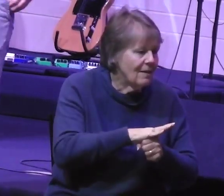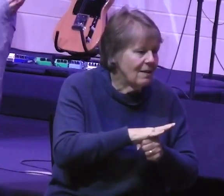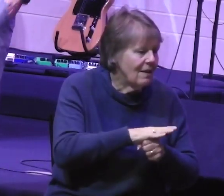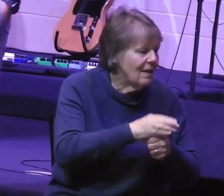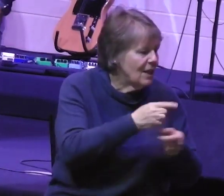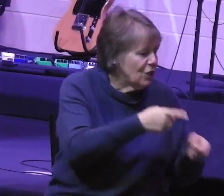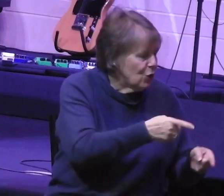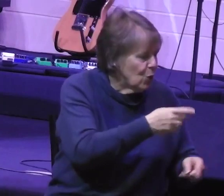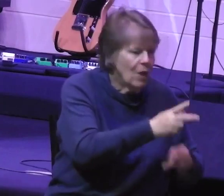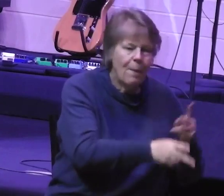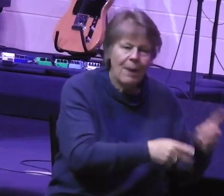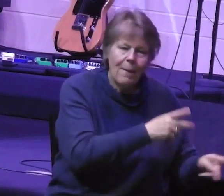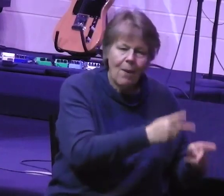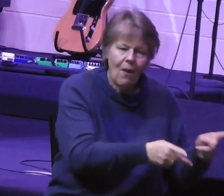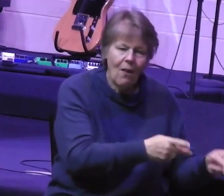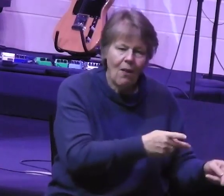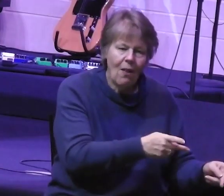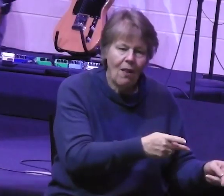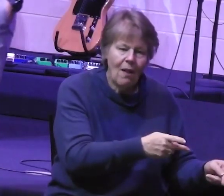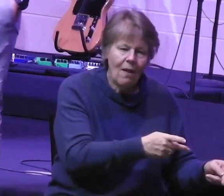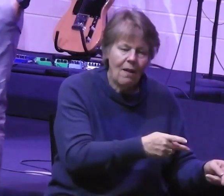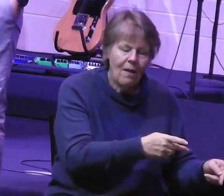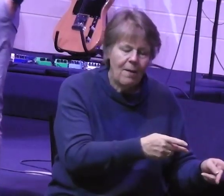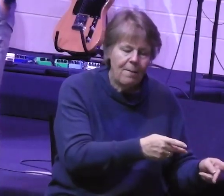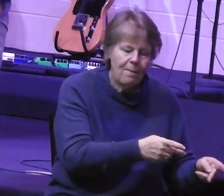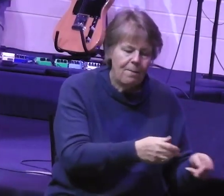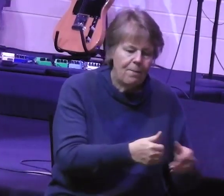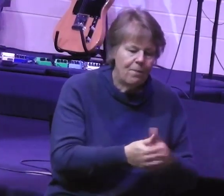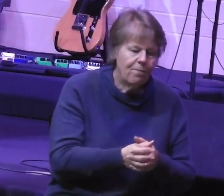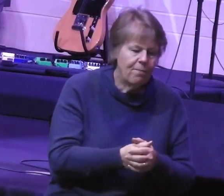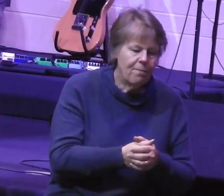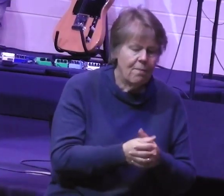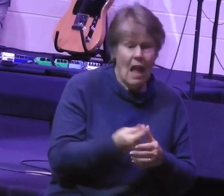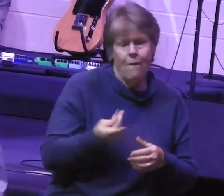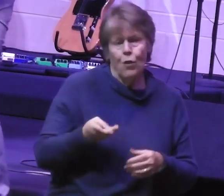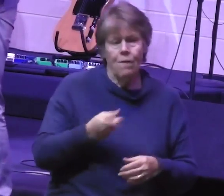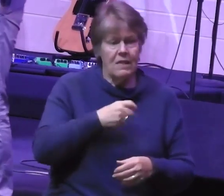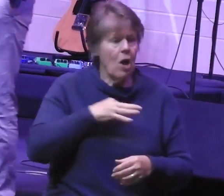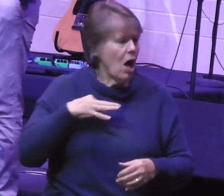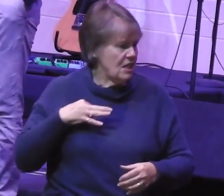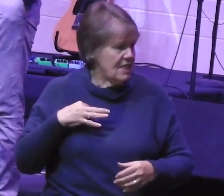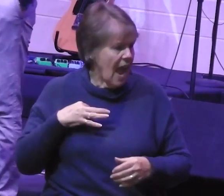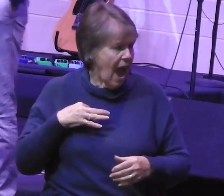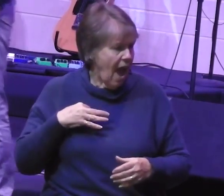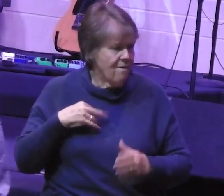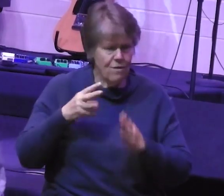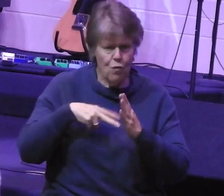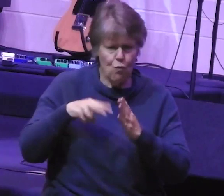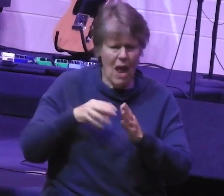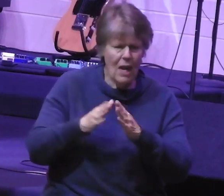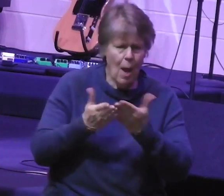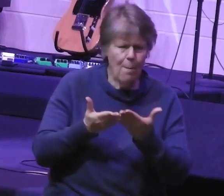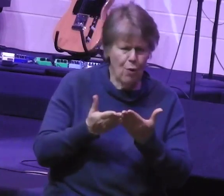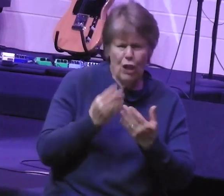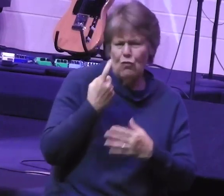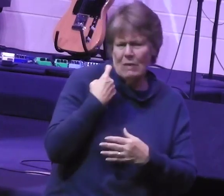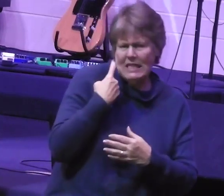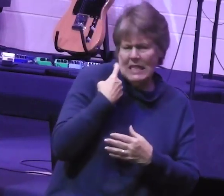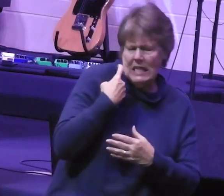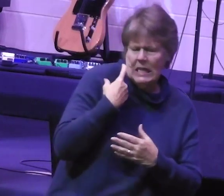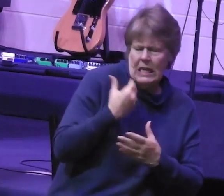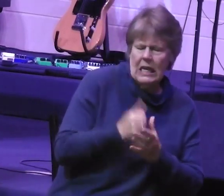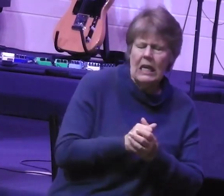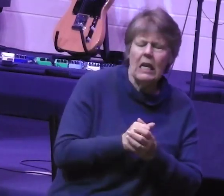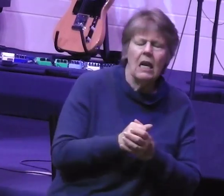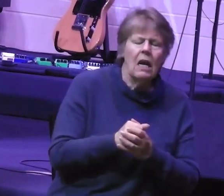It made me think of a couple of us on staff read a book recently, sociologist Brene Brown. Anybody read Brene Brown, seen Brene Brown stuff?